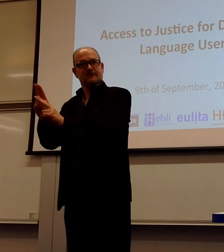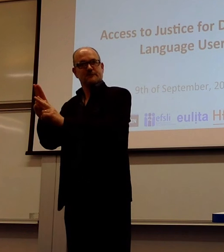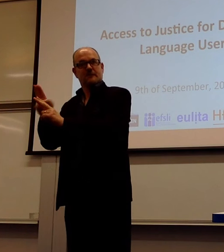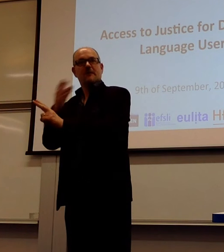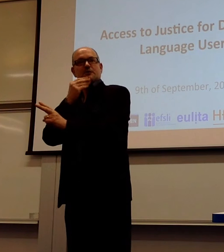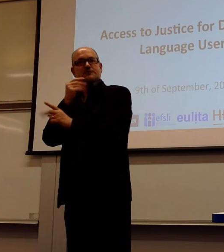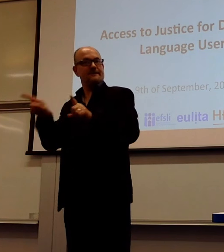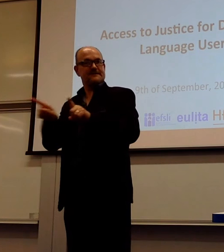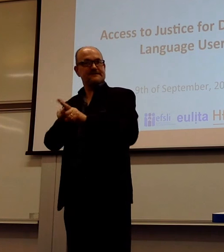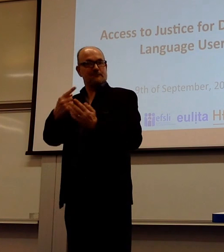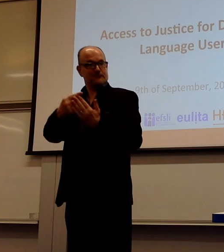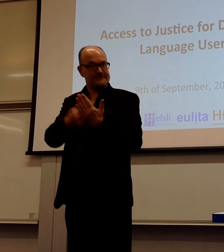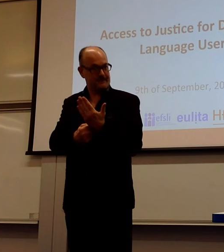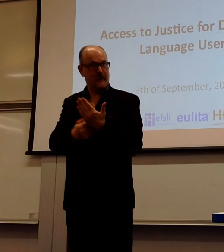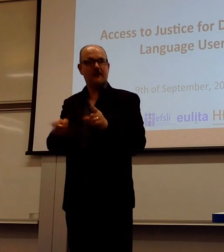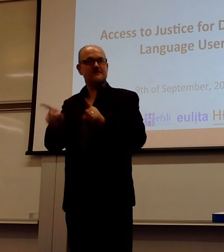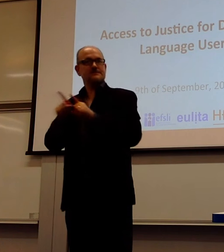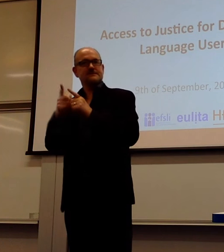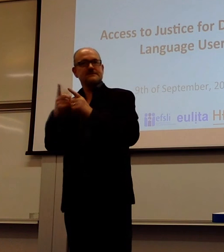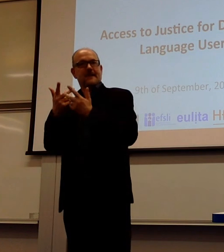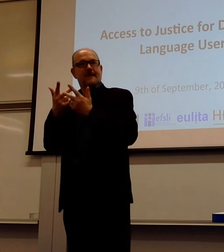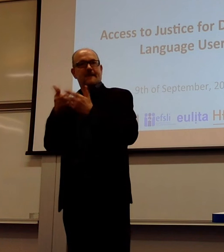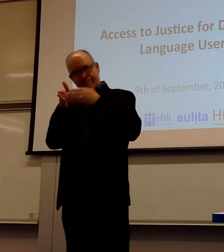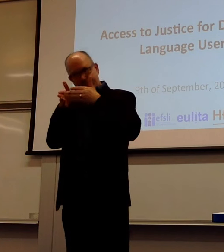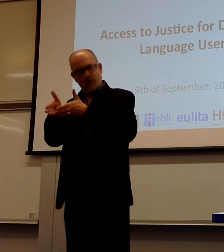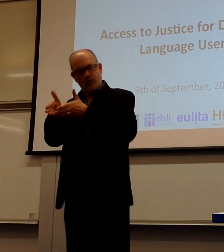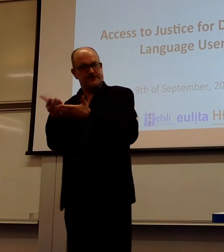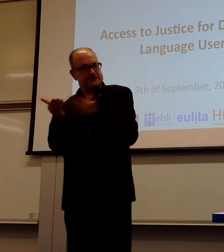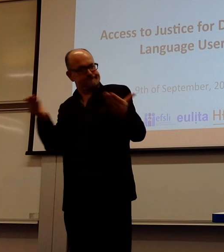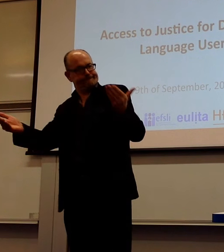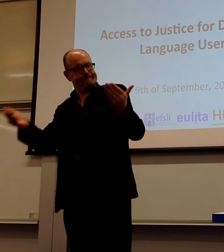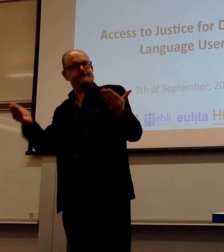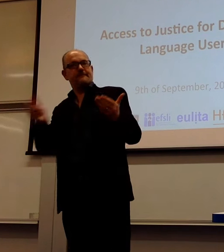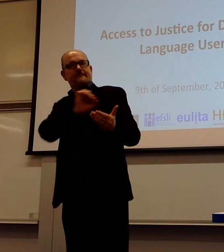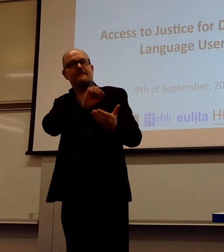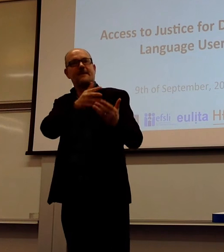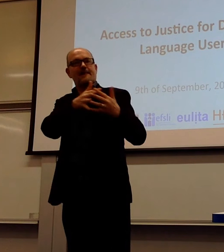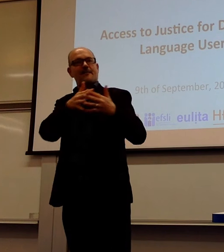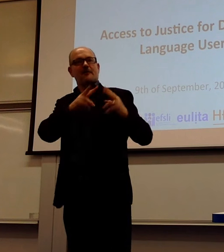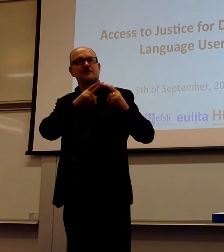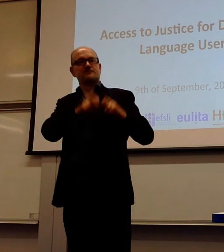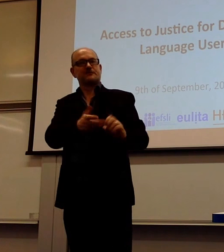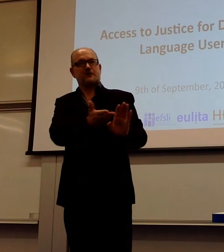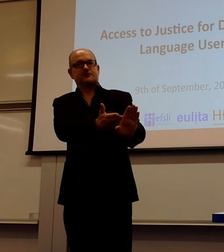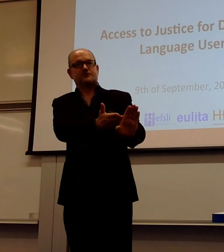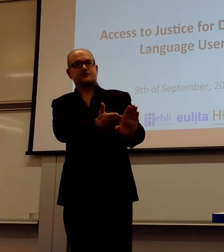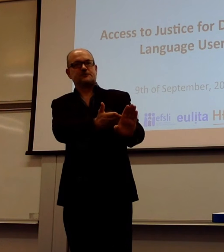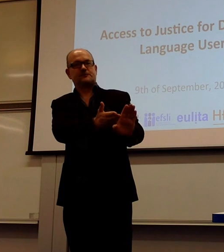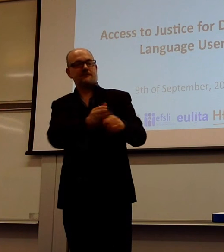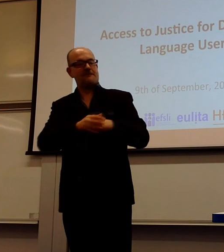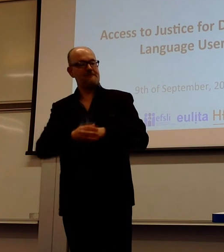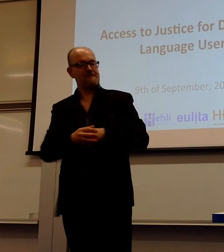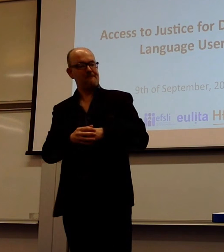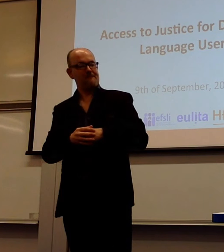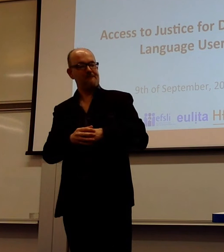have a research project looking at sign language interpreters along the same set of principles with a similar focus as to the American research